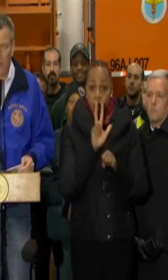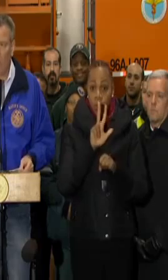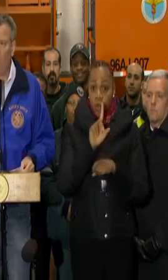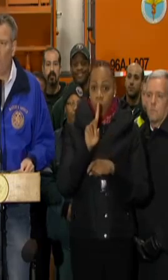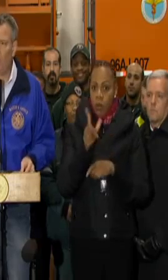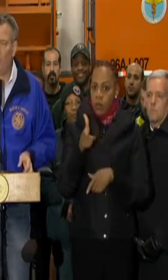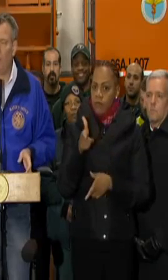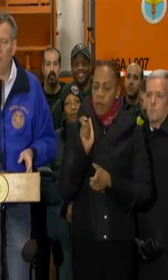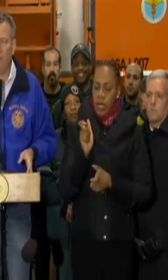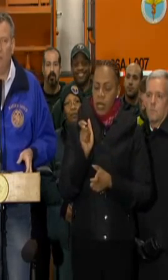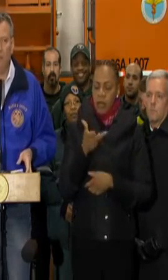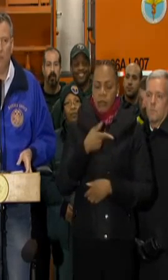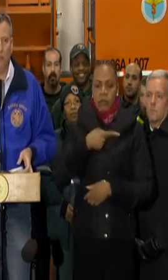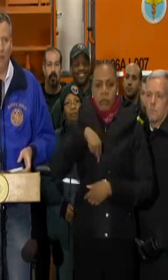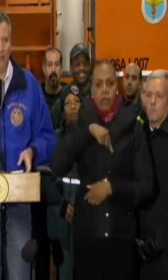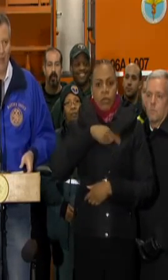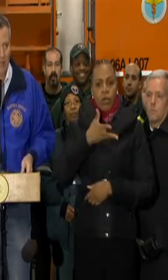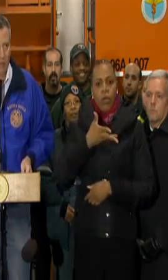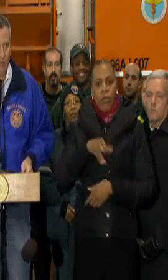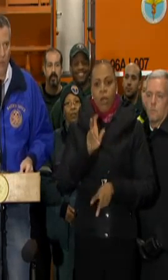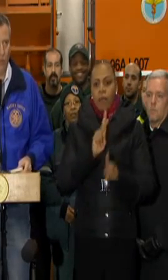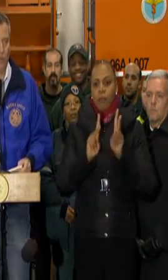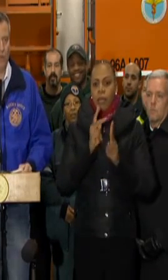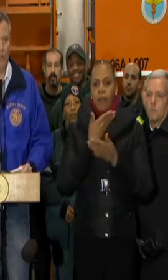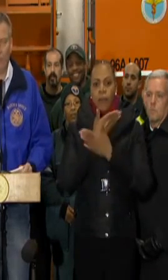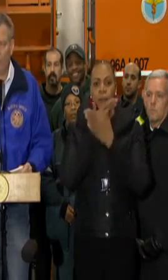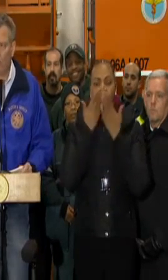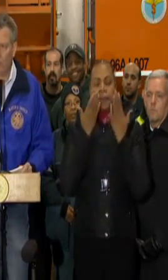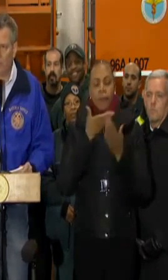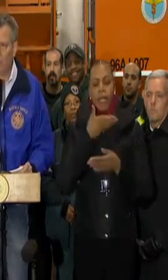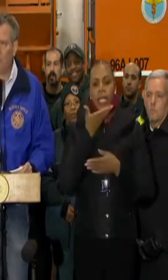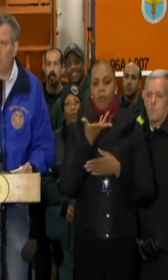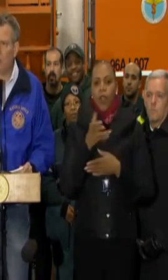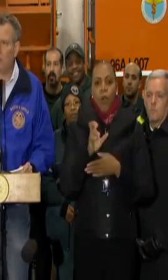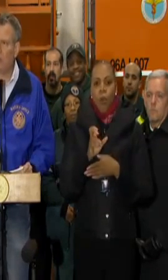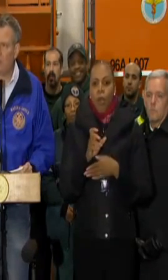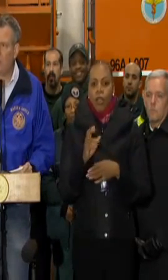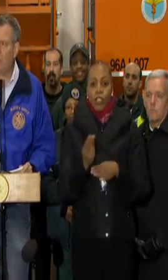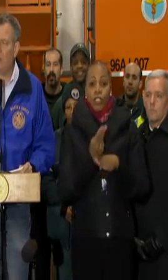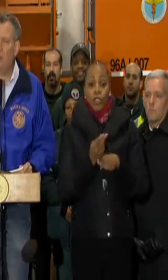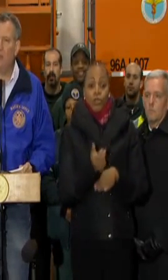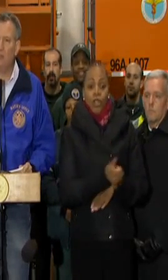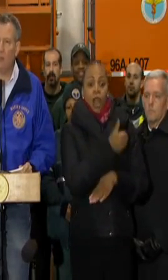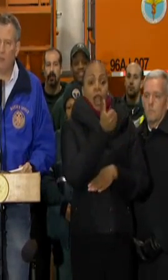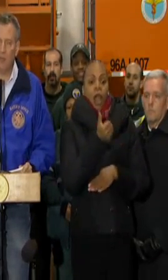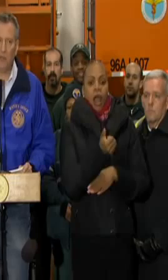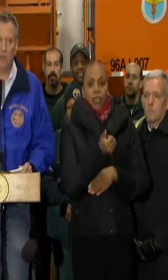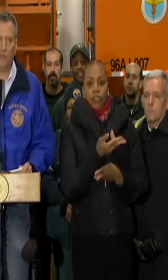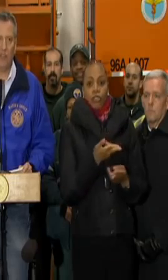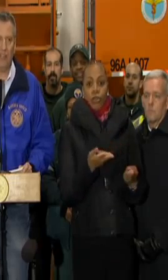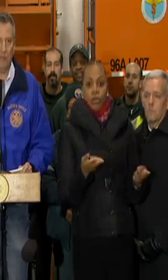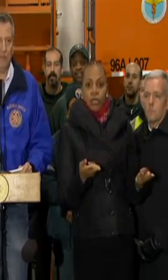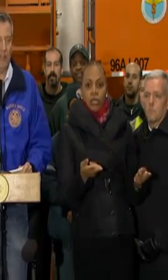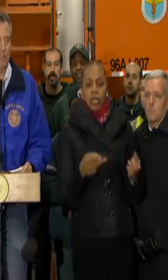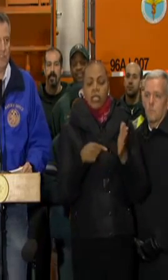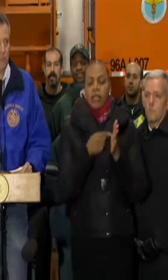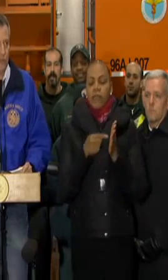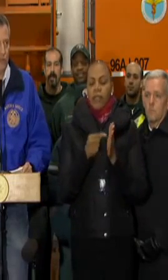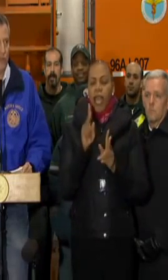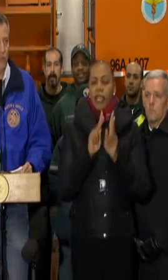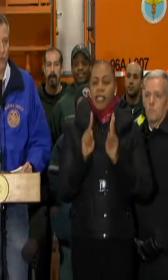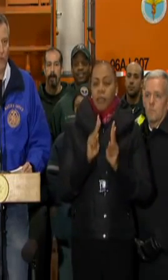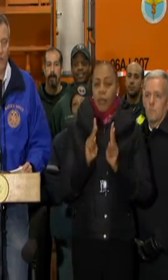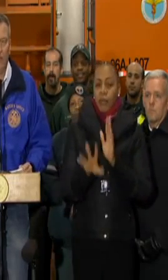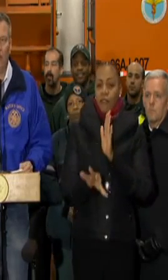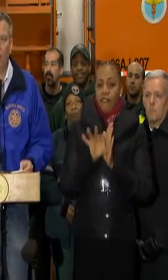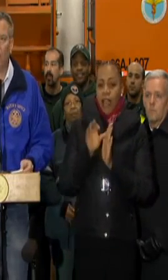We do not want people to go without heat. We don't want them improvising, as I talked about yesterday. Sometimes people try and improvise a solution